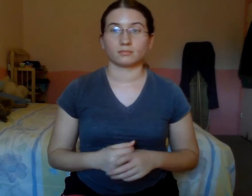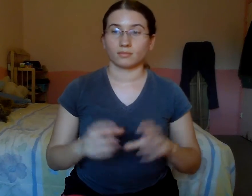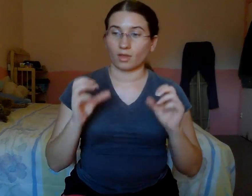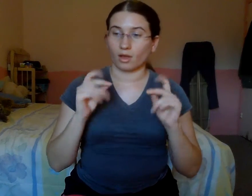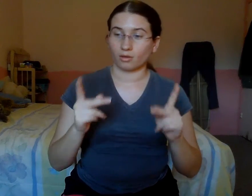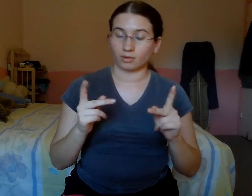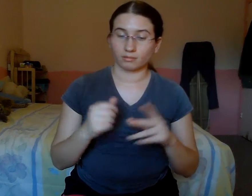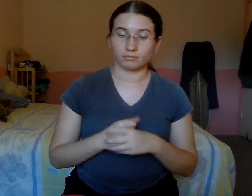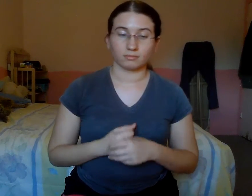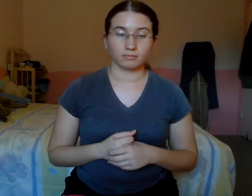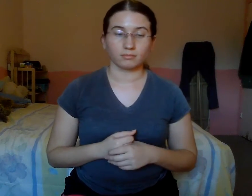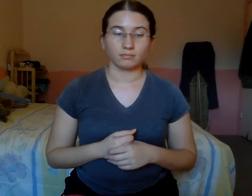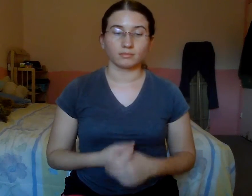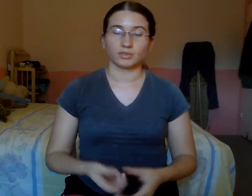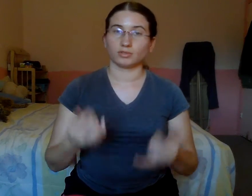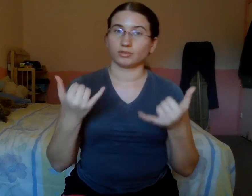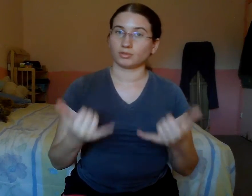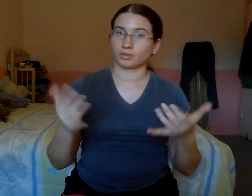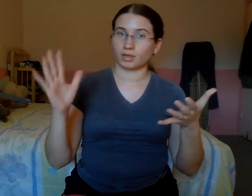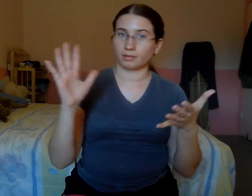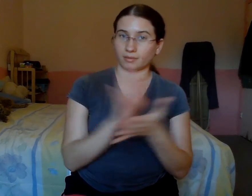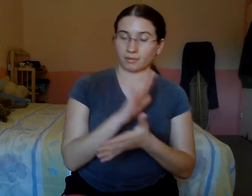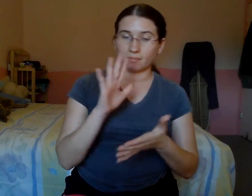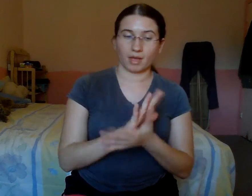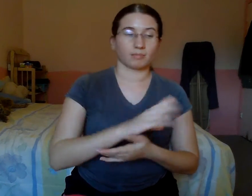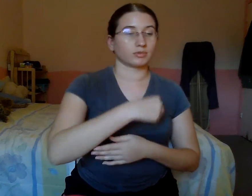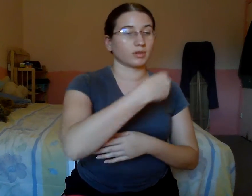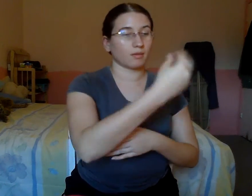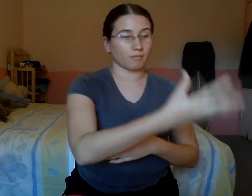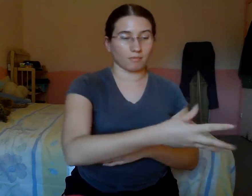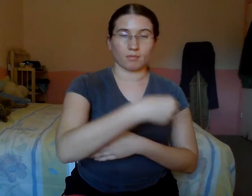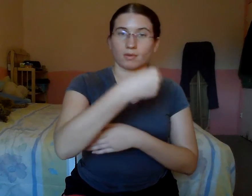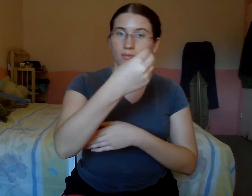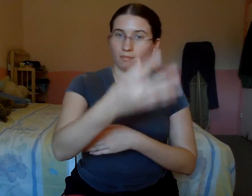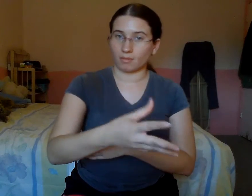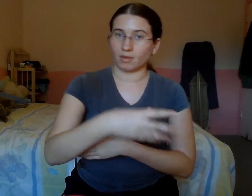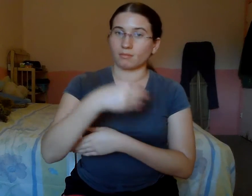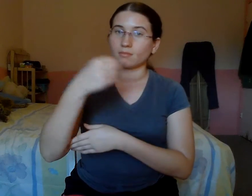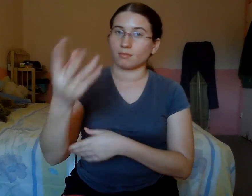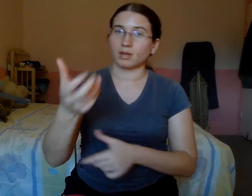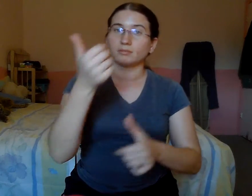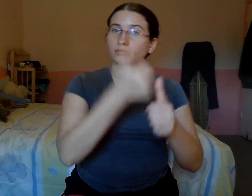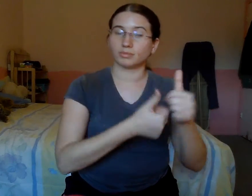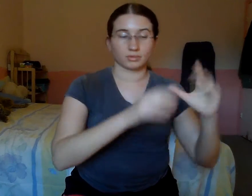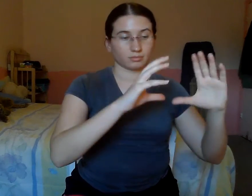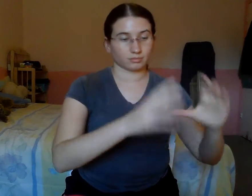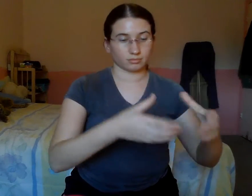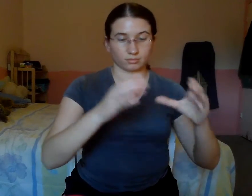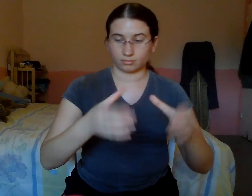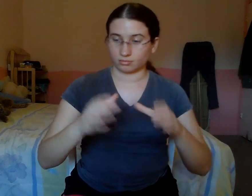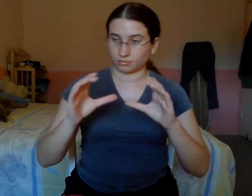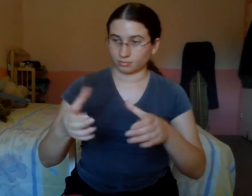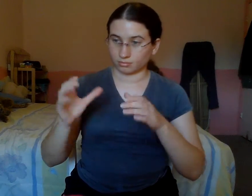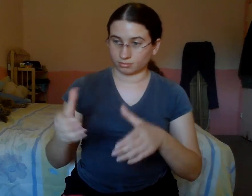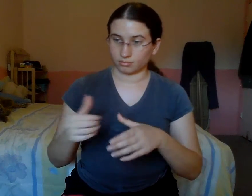go ahead and pass these out to the groups. And I just want you to go ahead and put your name and date